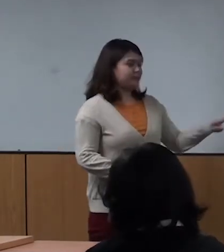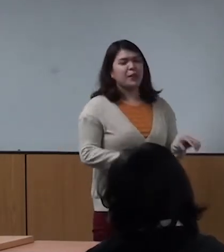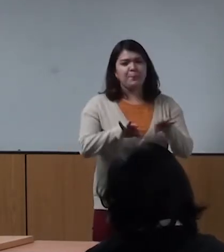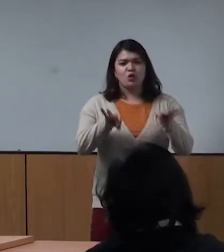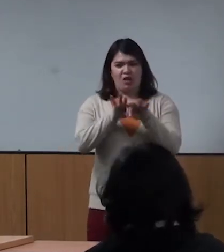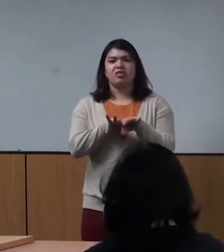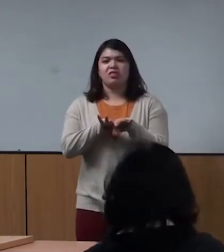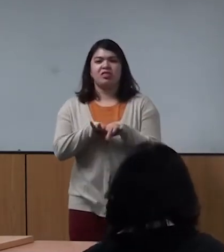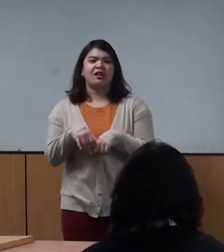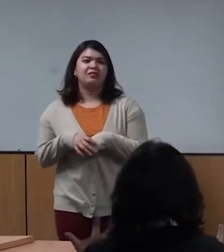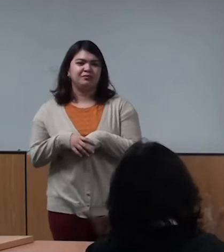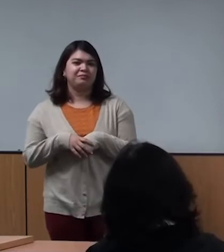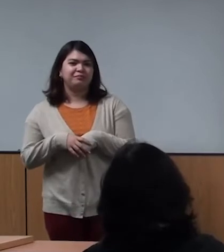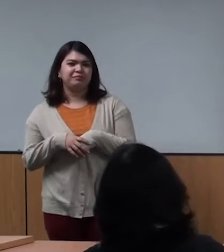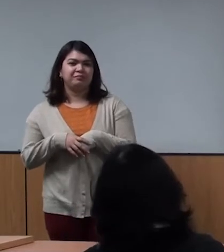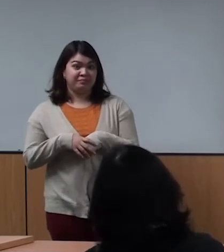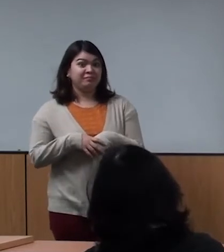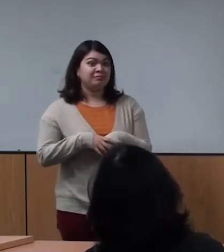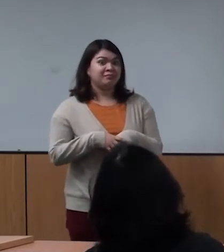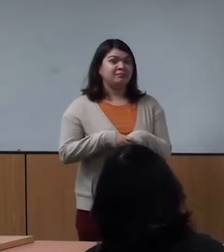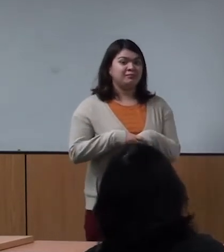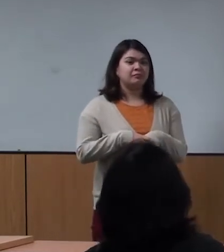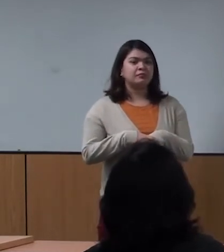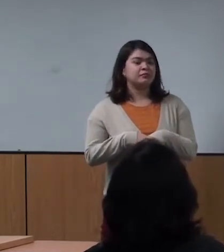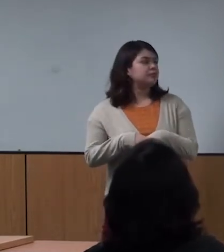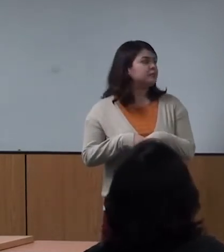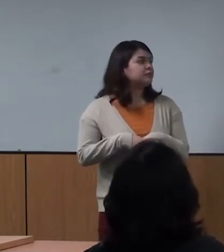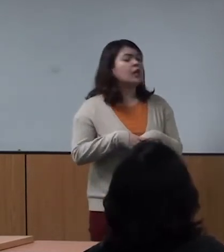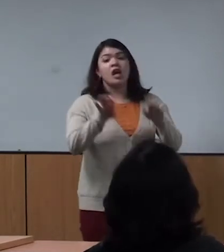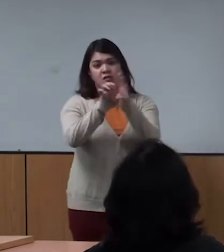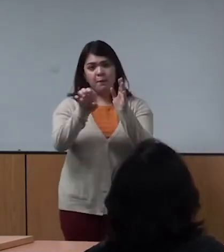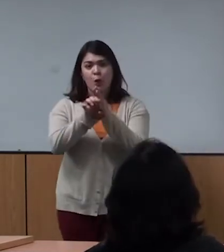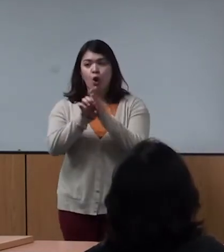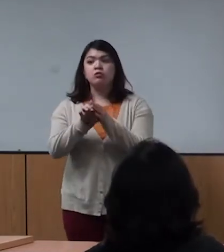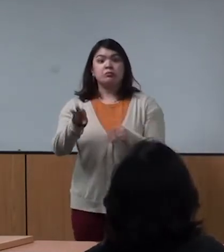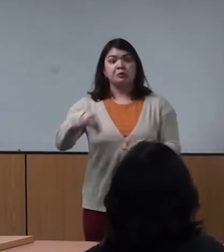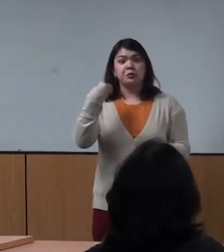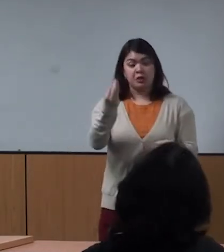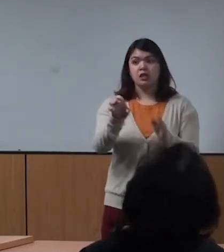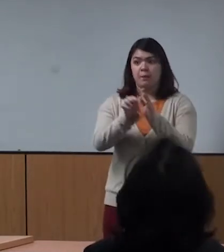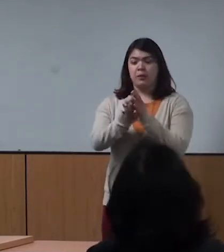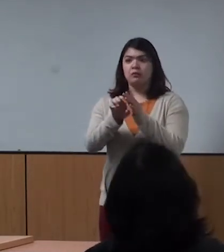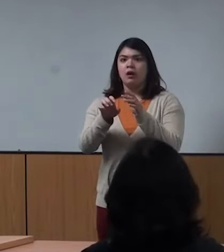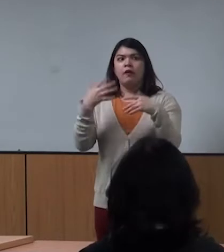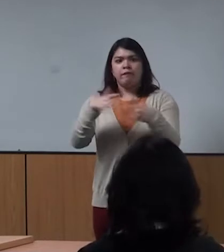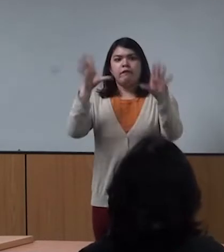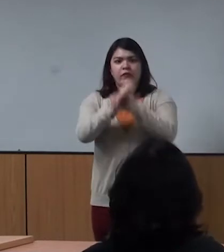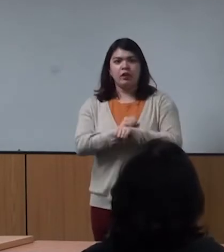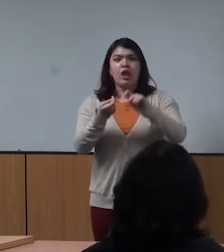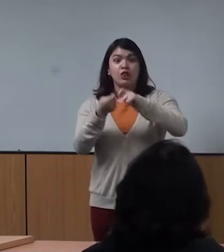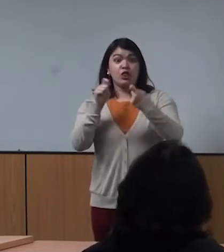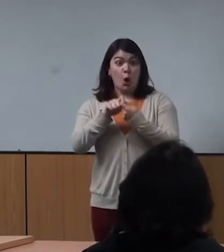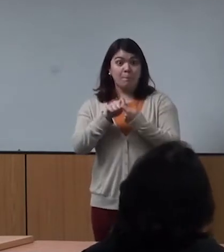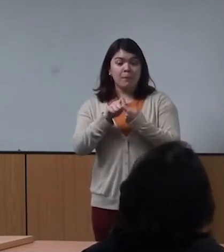would be helpful only if the feedback is made immediate. So if you give feedback at the end of the term, then it would